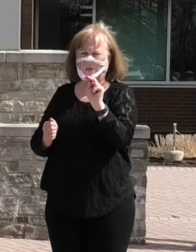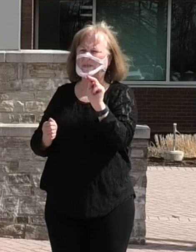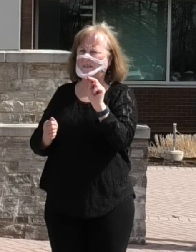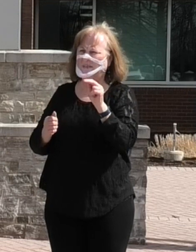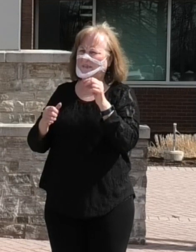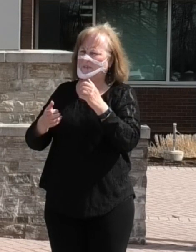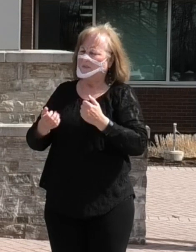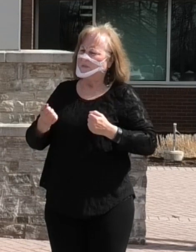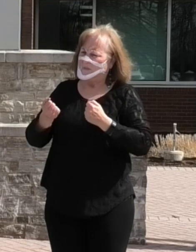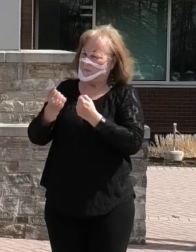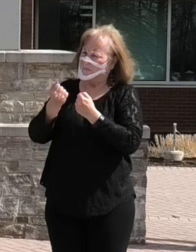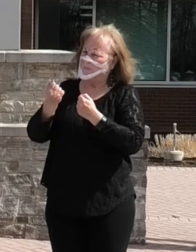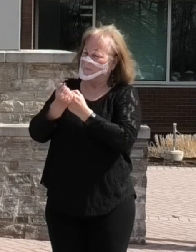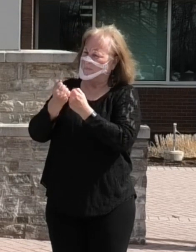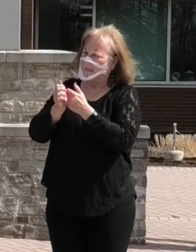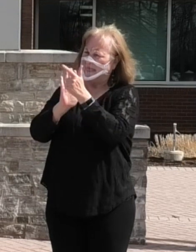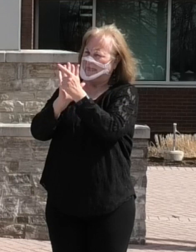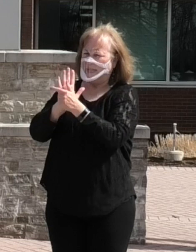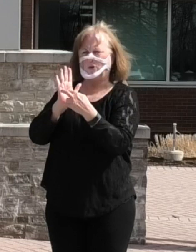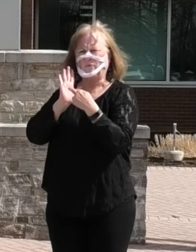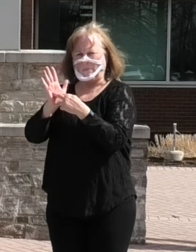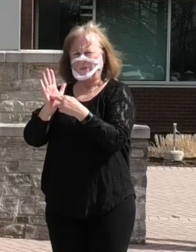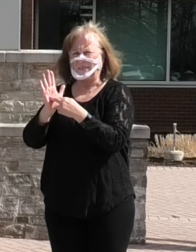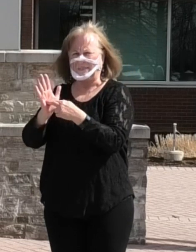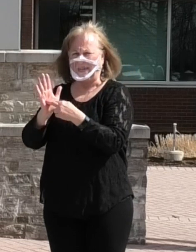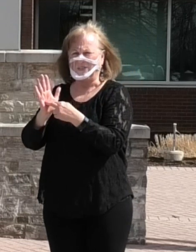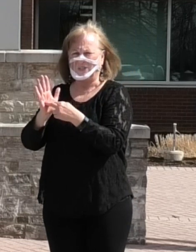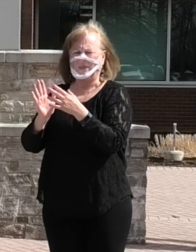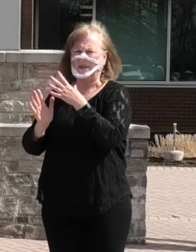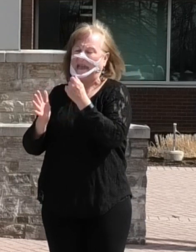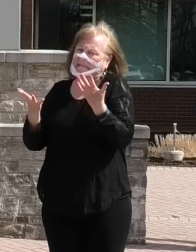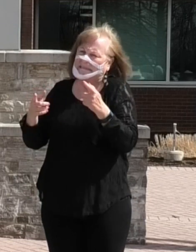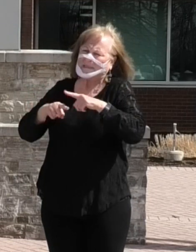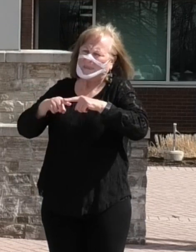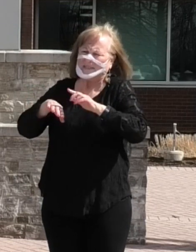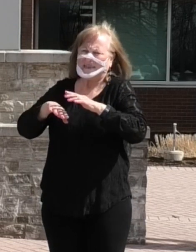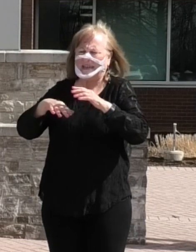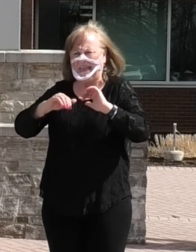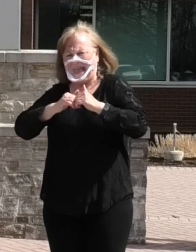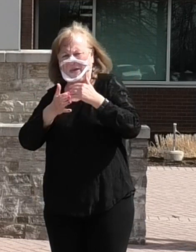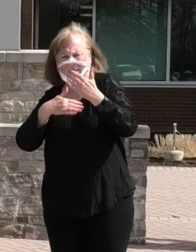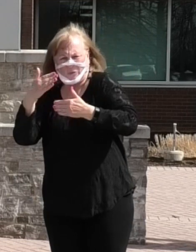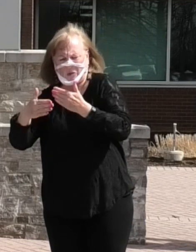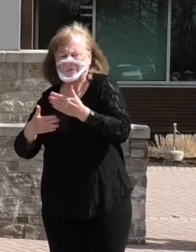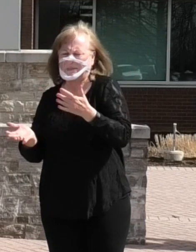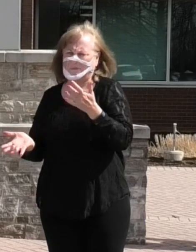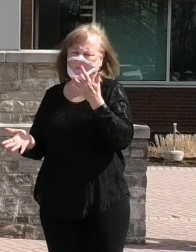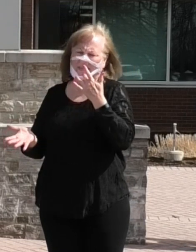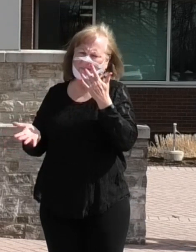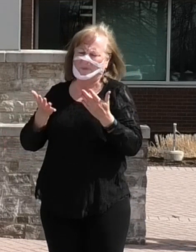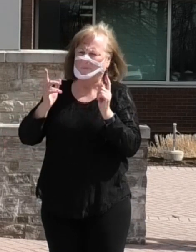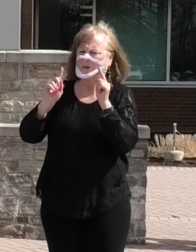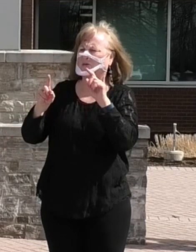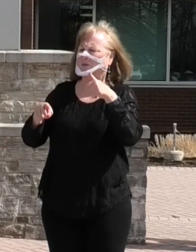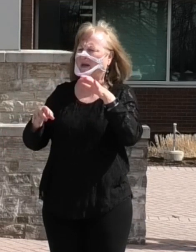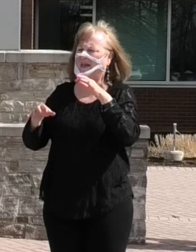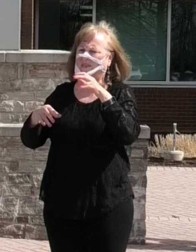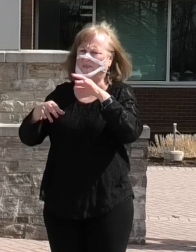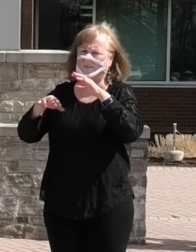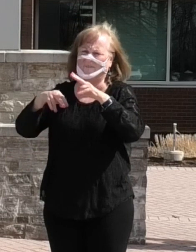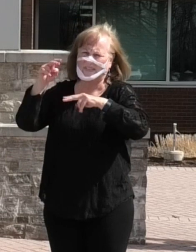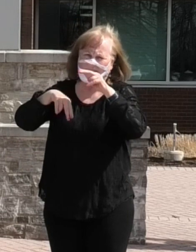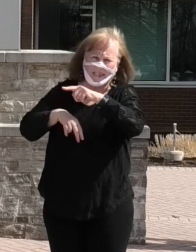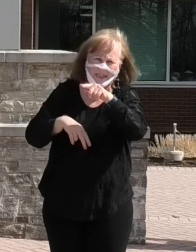help ensure legal representation. And depending upon how that goes, they will likely go to other facilities